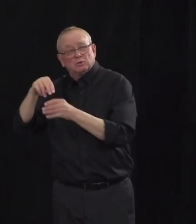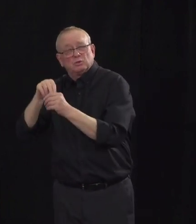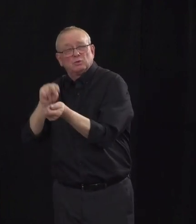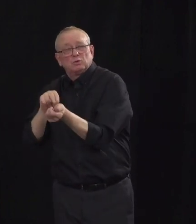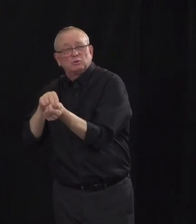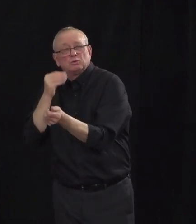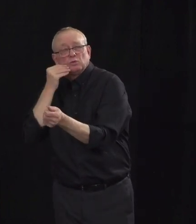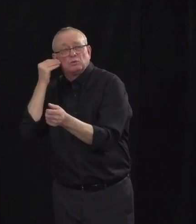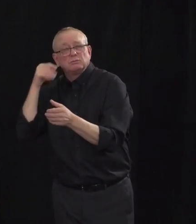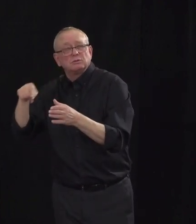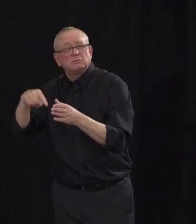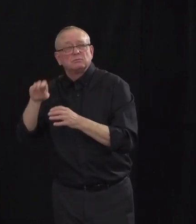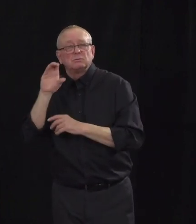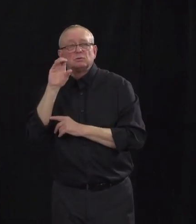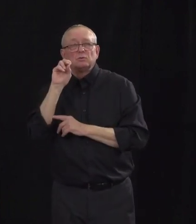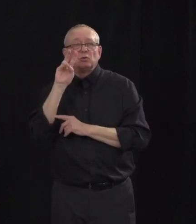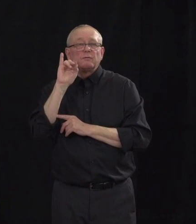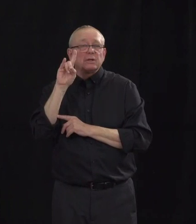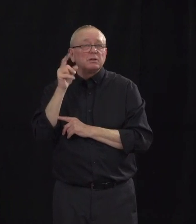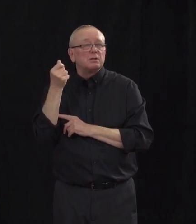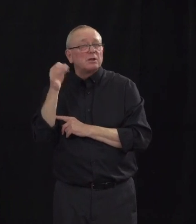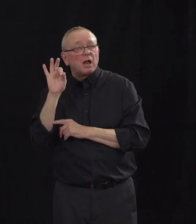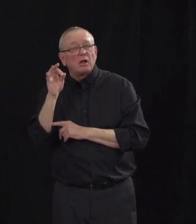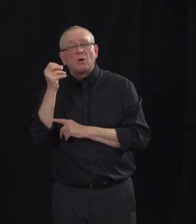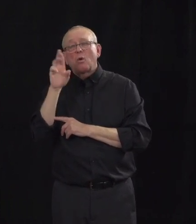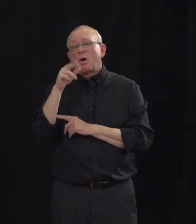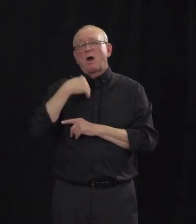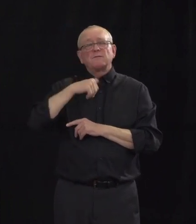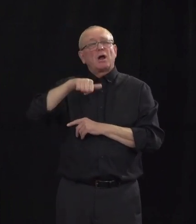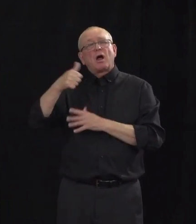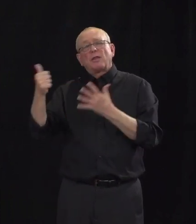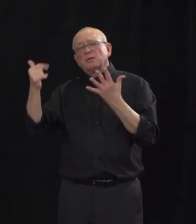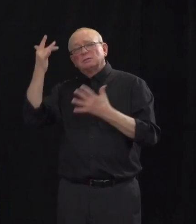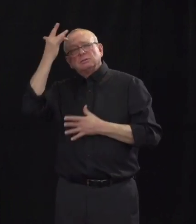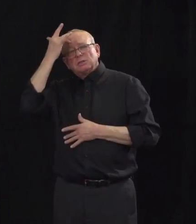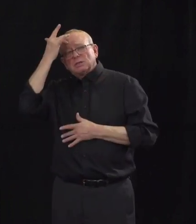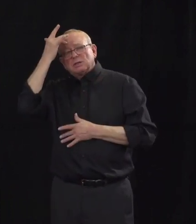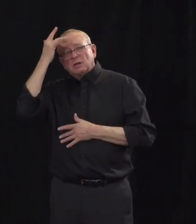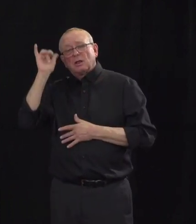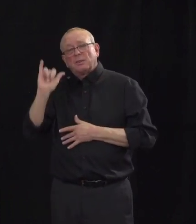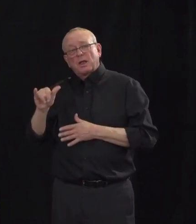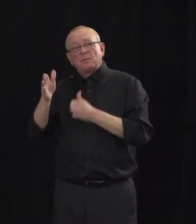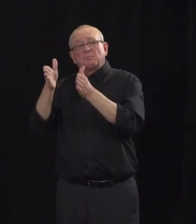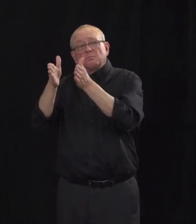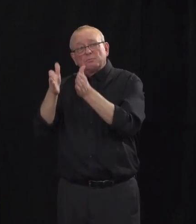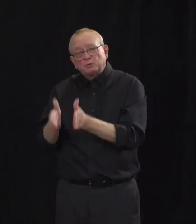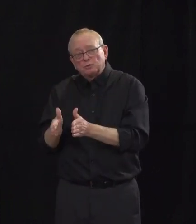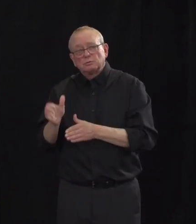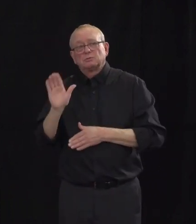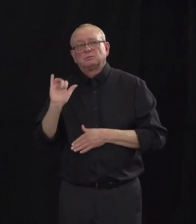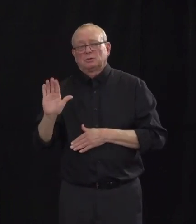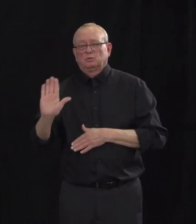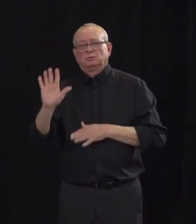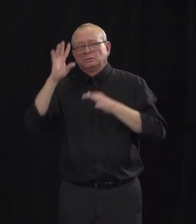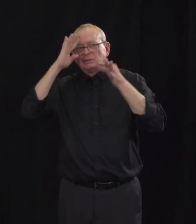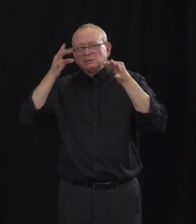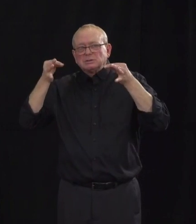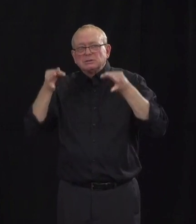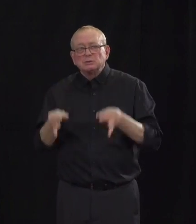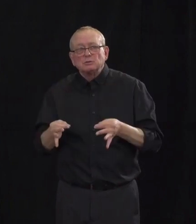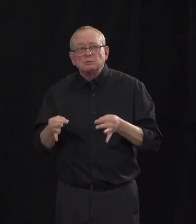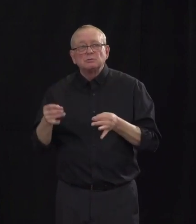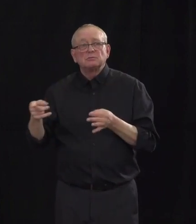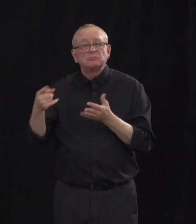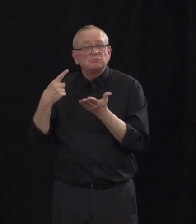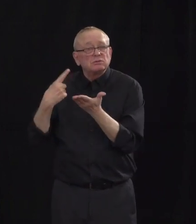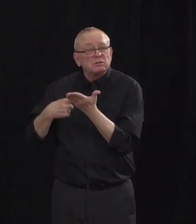another illness, it would be the decision of the individual in discussion with their family, with the staff, about what measures are needed to keep